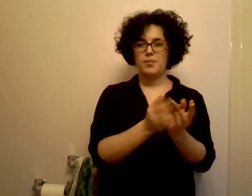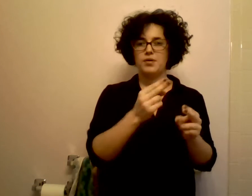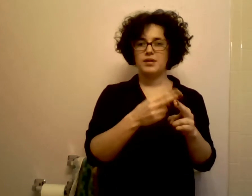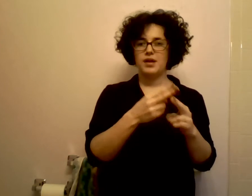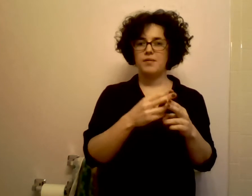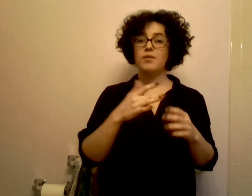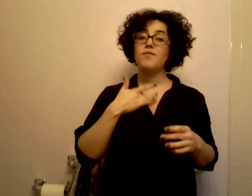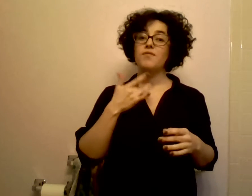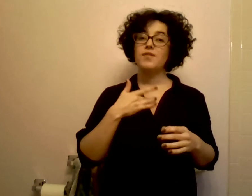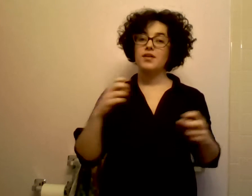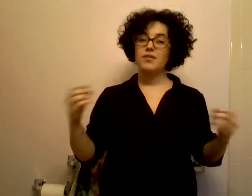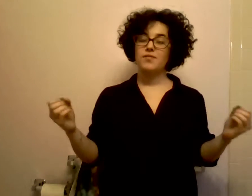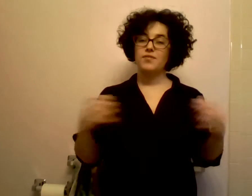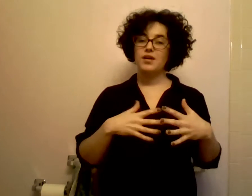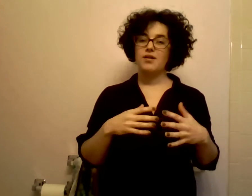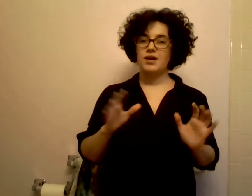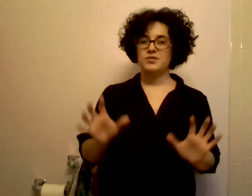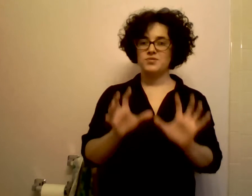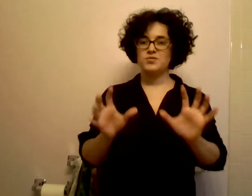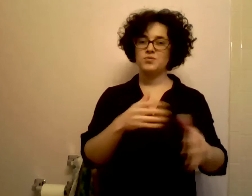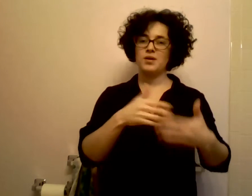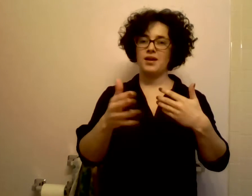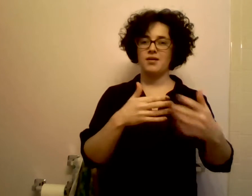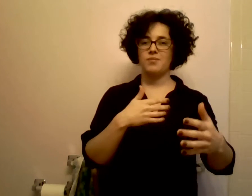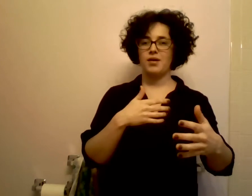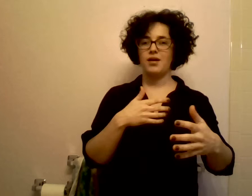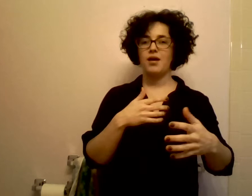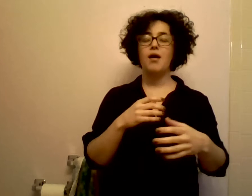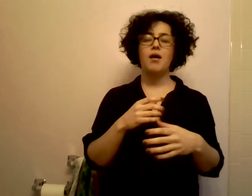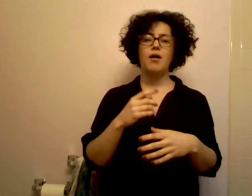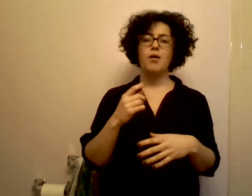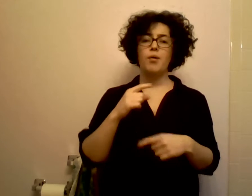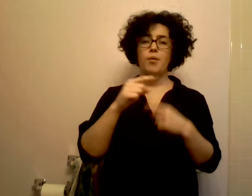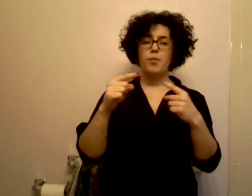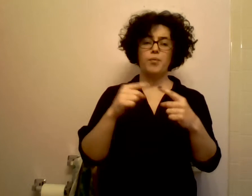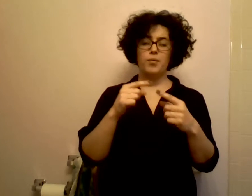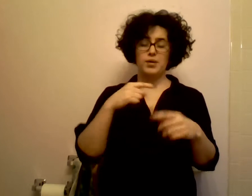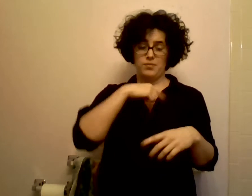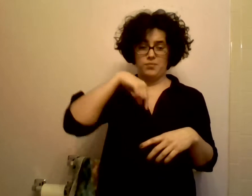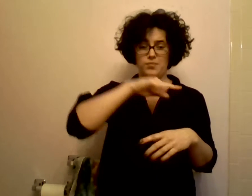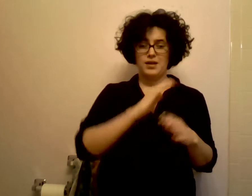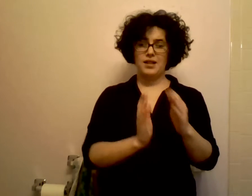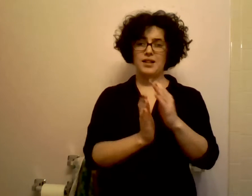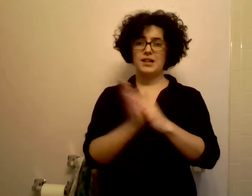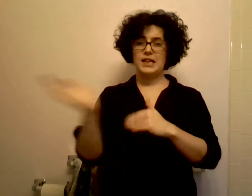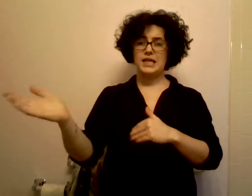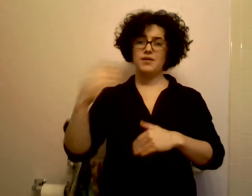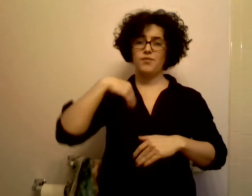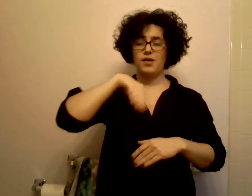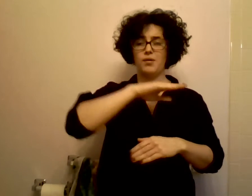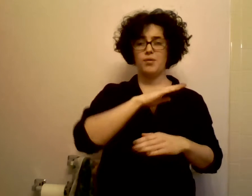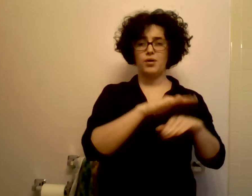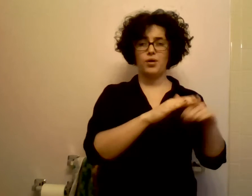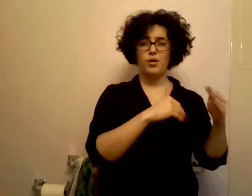anyway. Each time we venture beyond the confines of our comfort zone, we discover new ways of being.